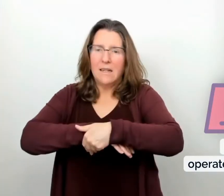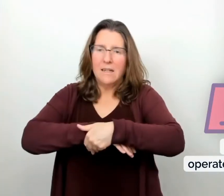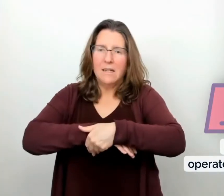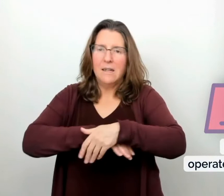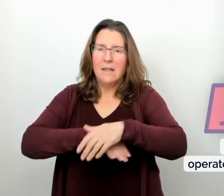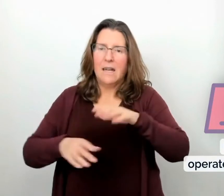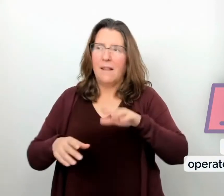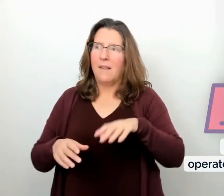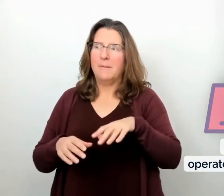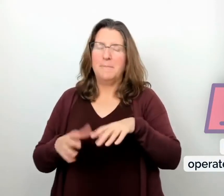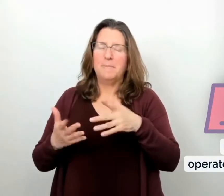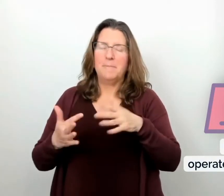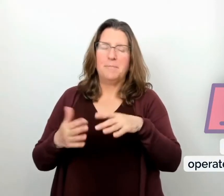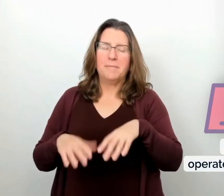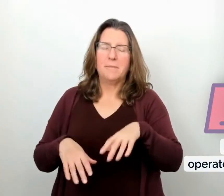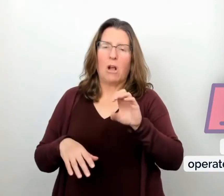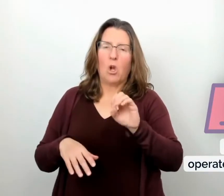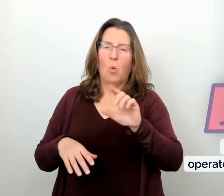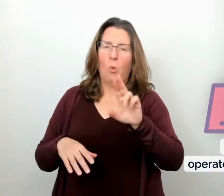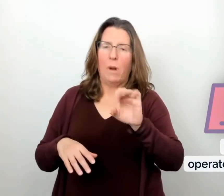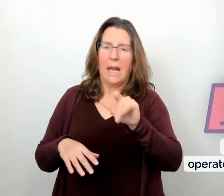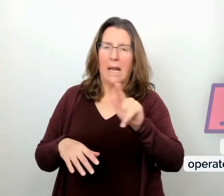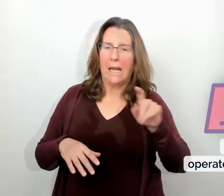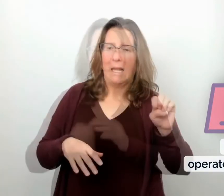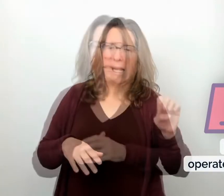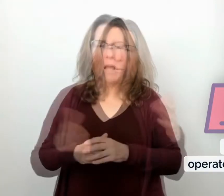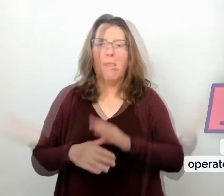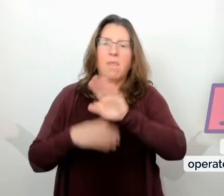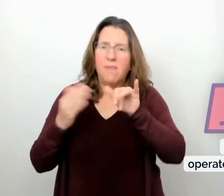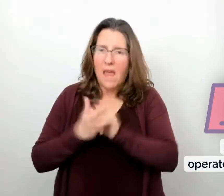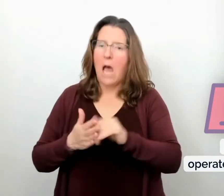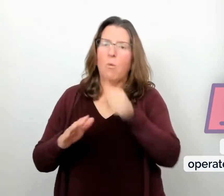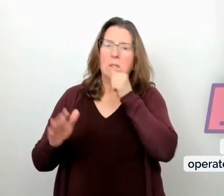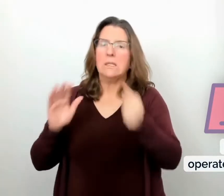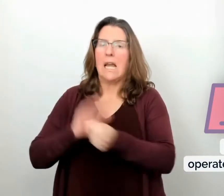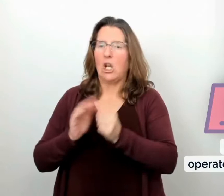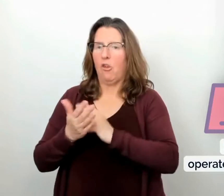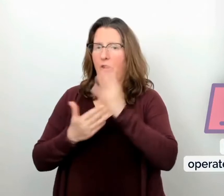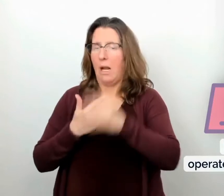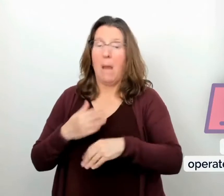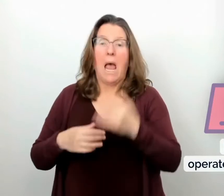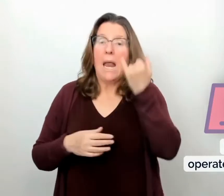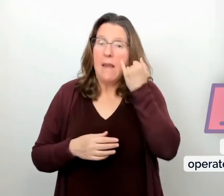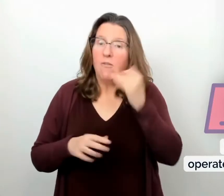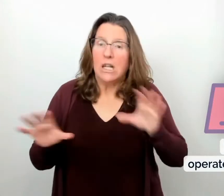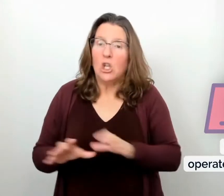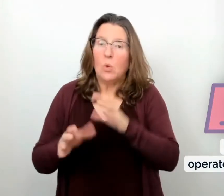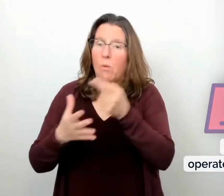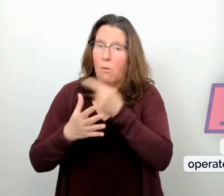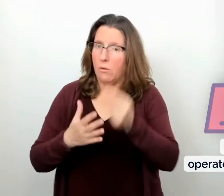Everyone would drive to the coulee and go drinking on Friday nights. That was the hidden curriculum when I was growing up. And if you